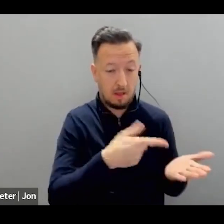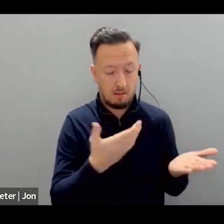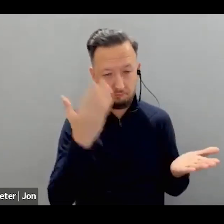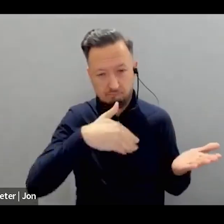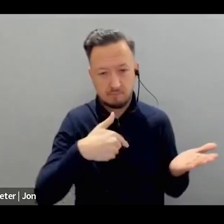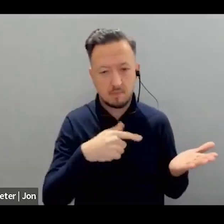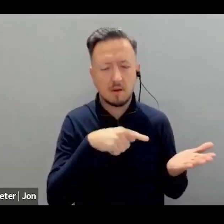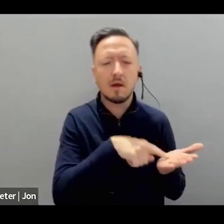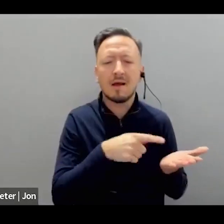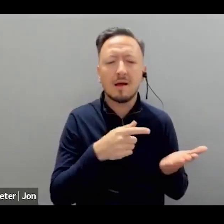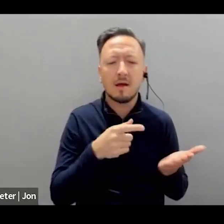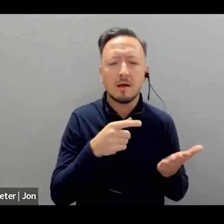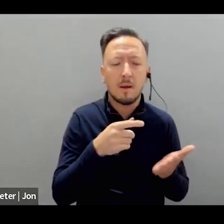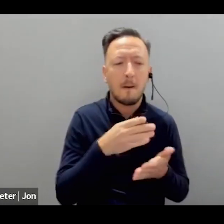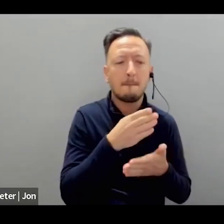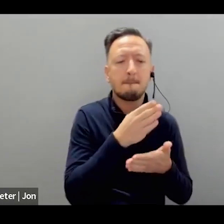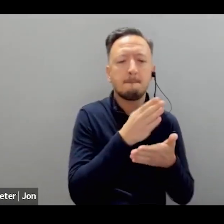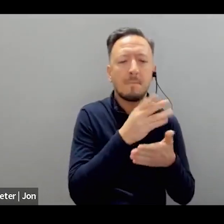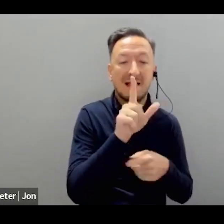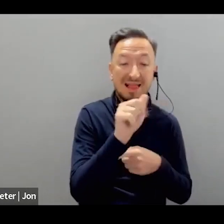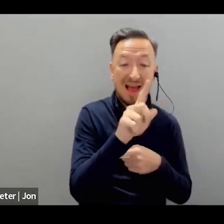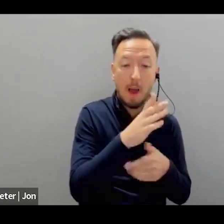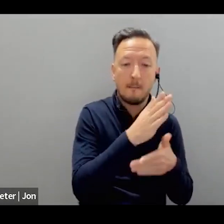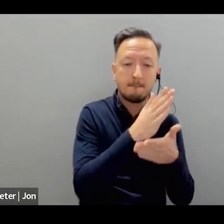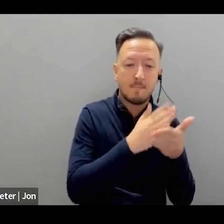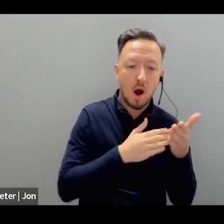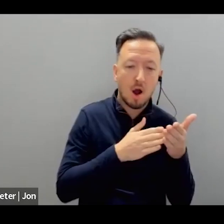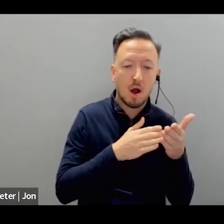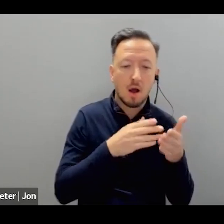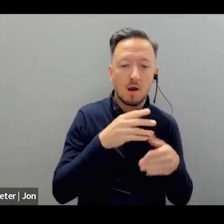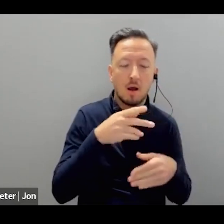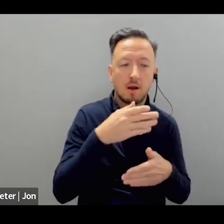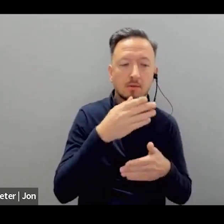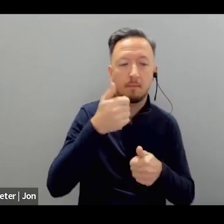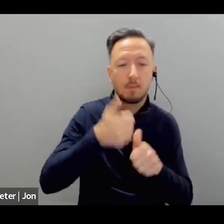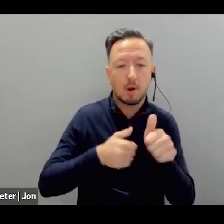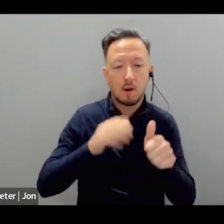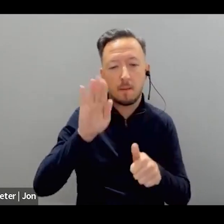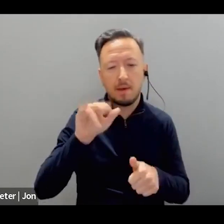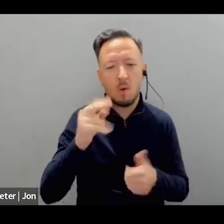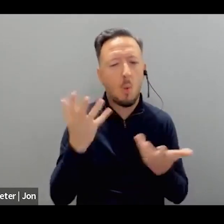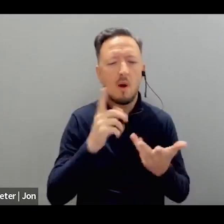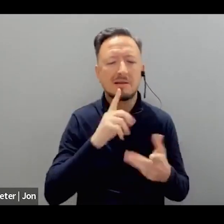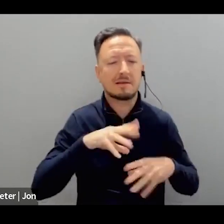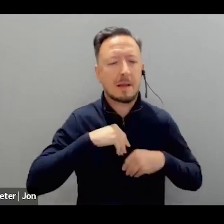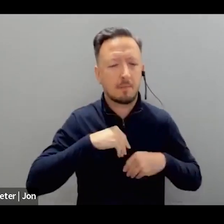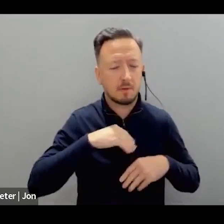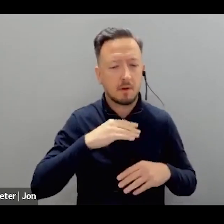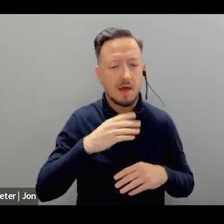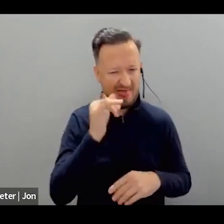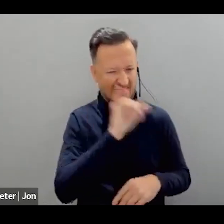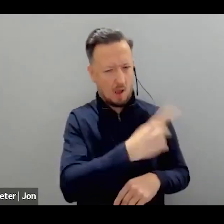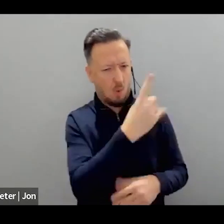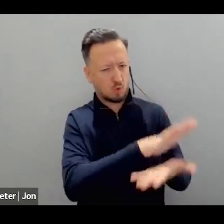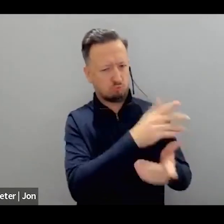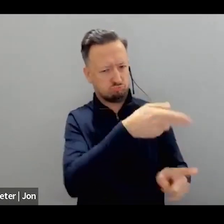is the acceptable parts per billion of lead and why was Glenarden so high? So That's a